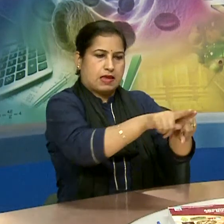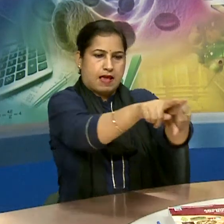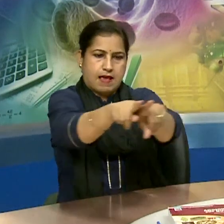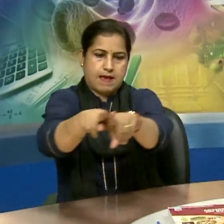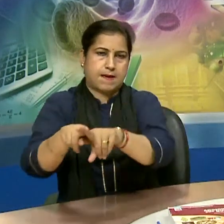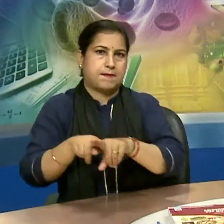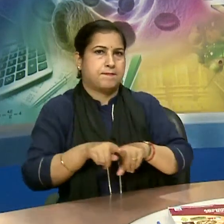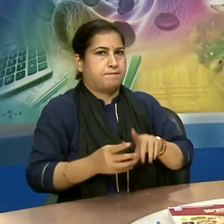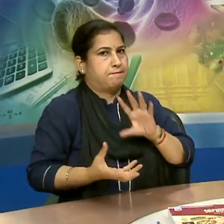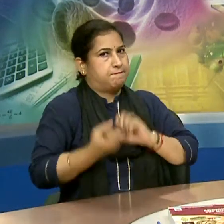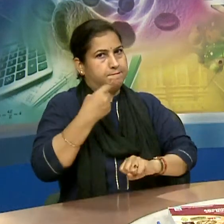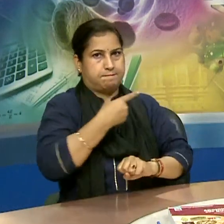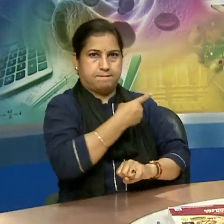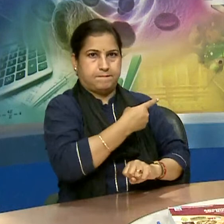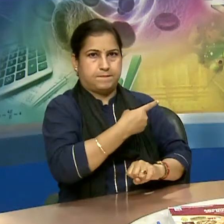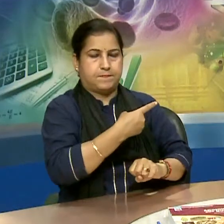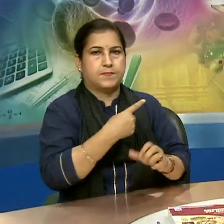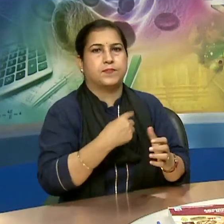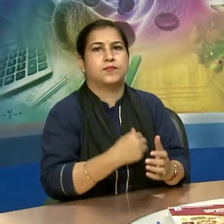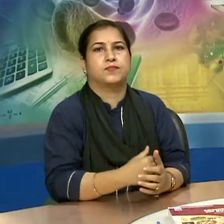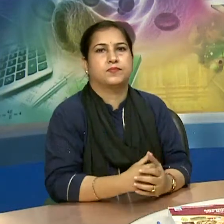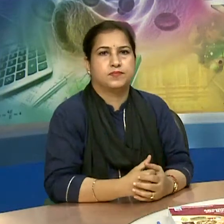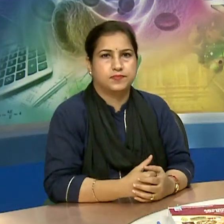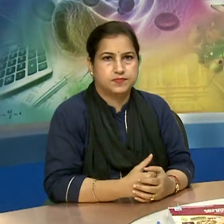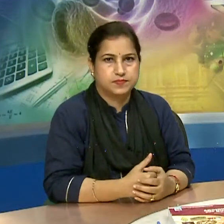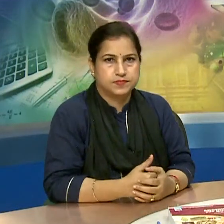It is accepted universally.